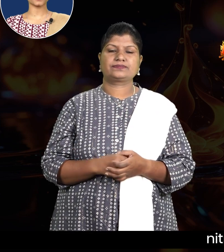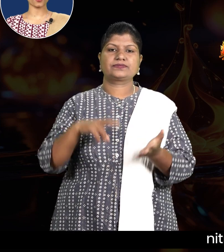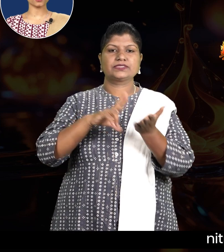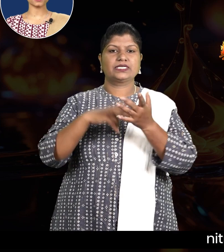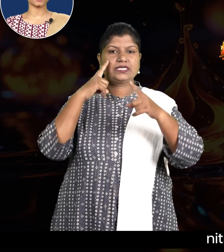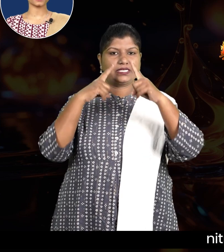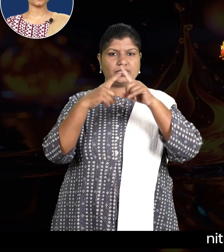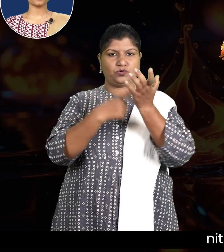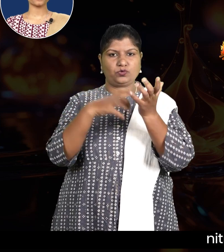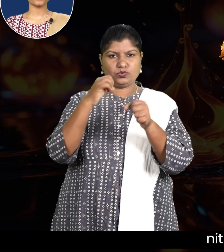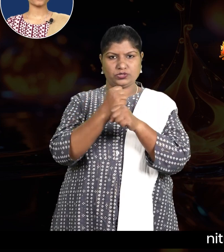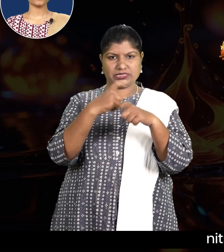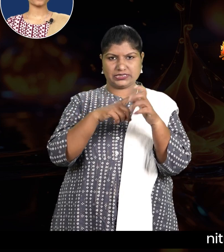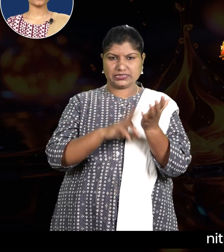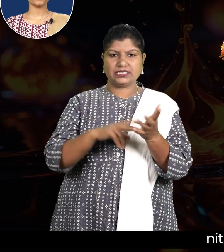nitrogen dioxide.